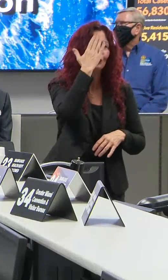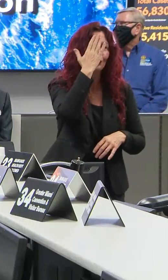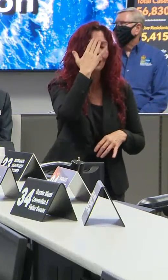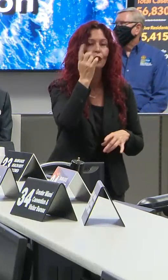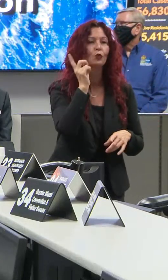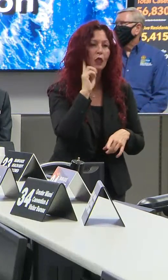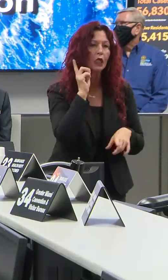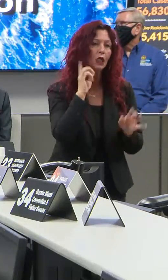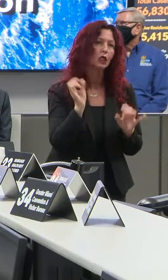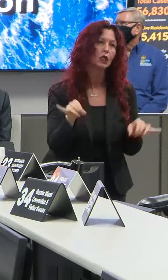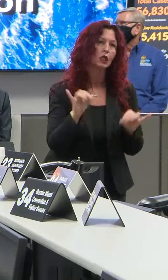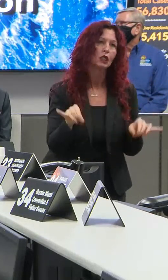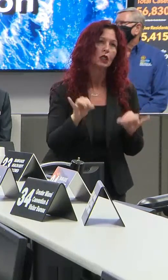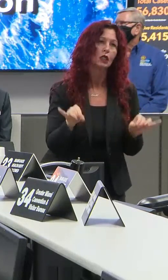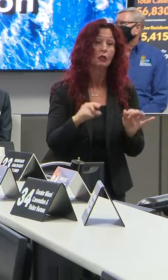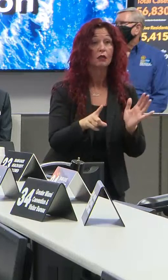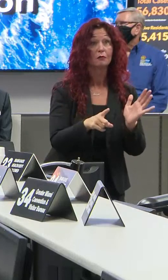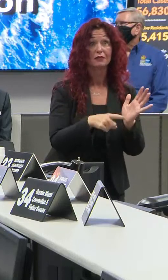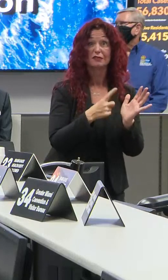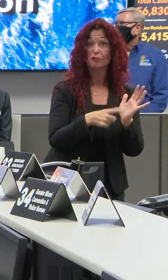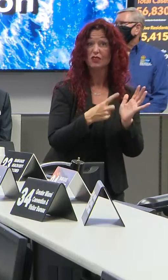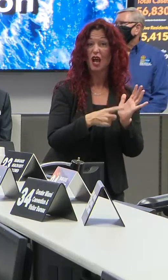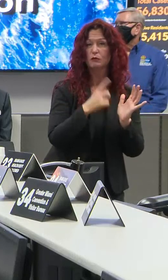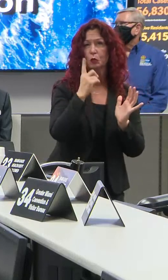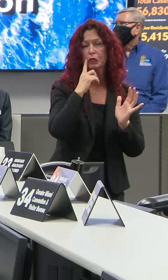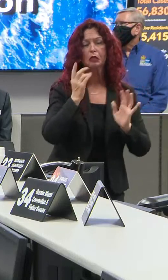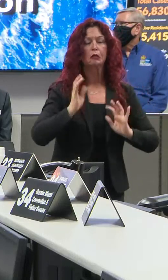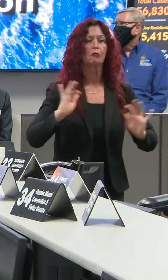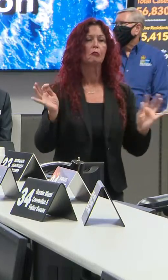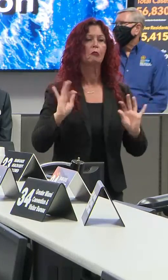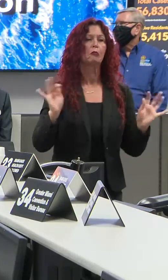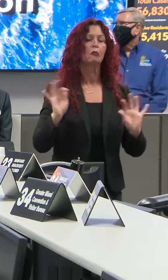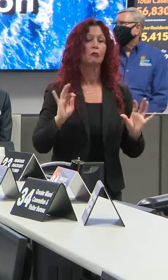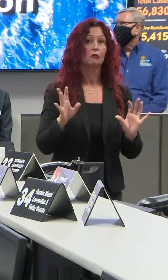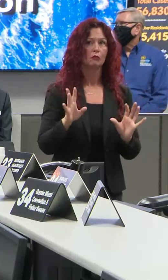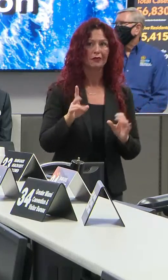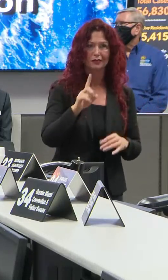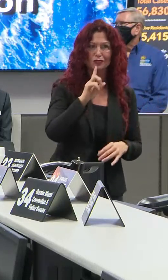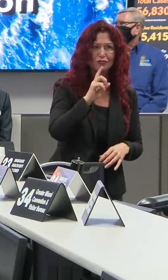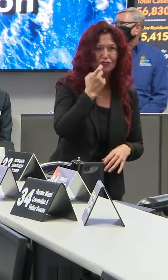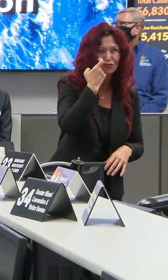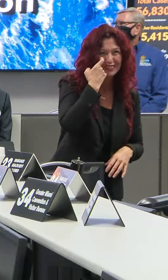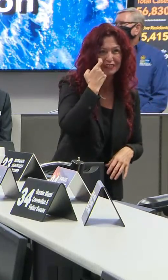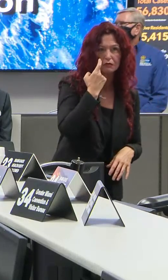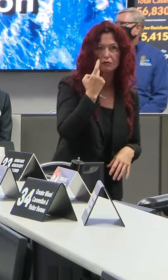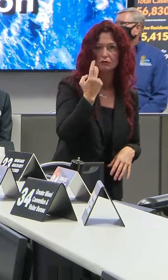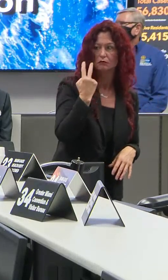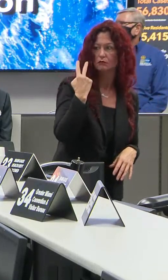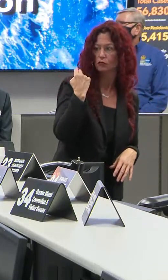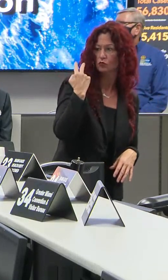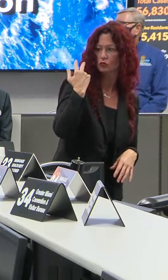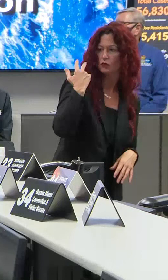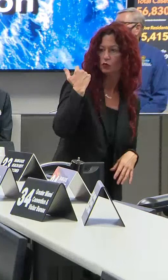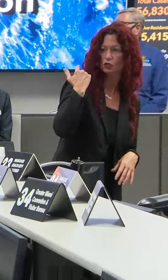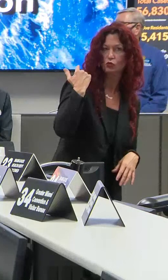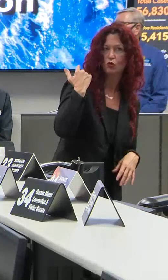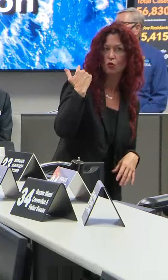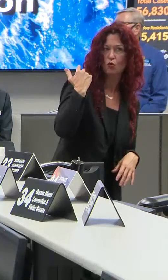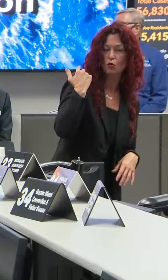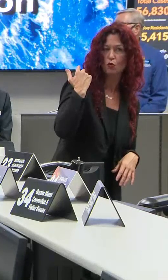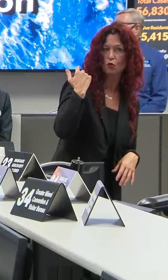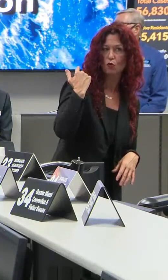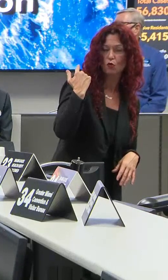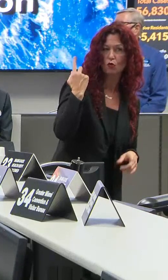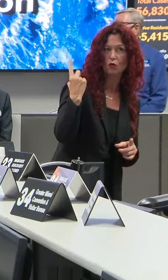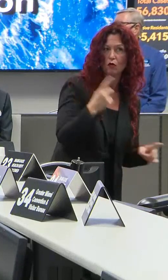it was just a few years ago that many of our residents were out of electricity for almost 3